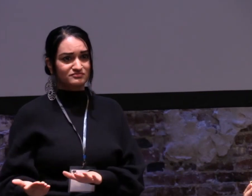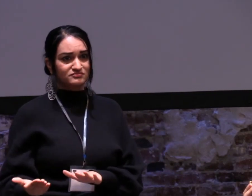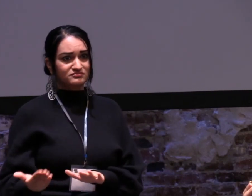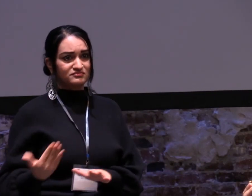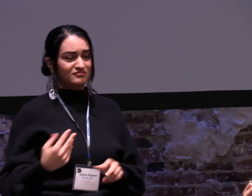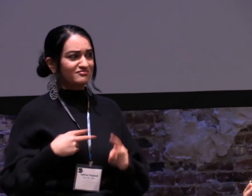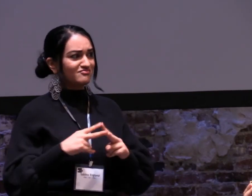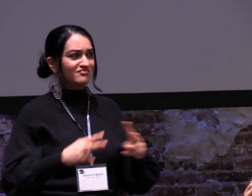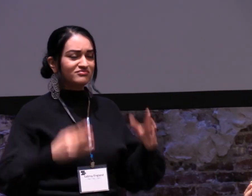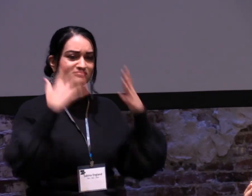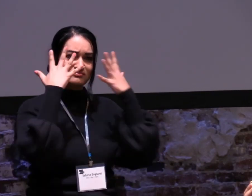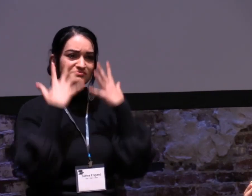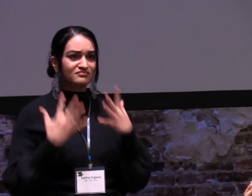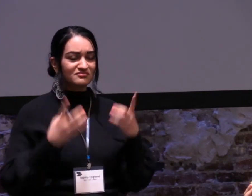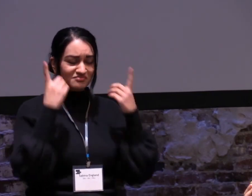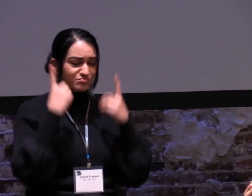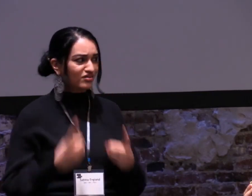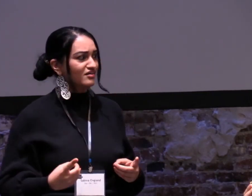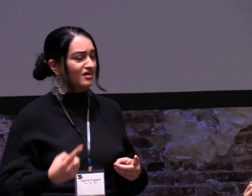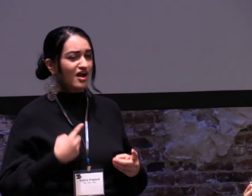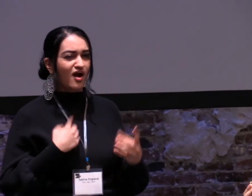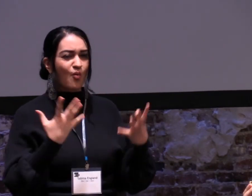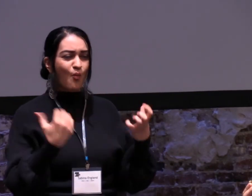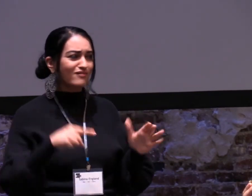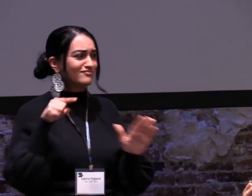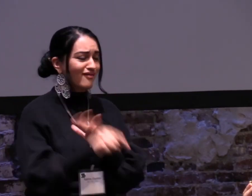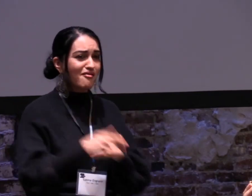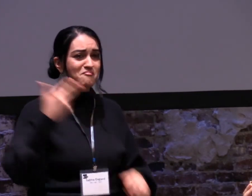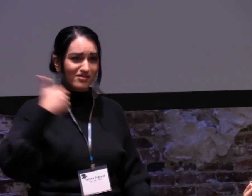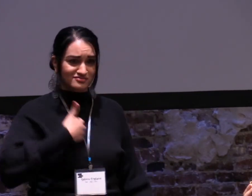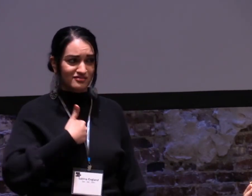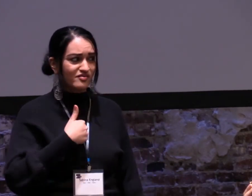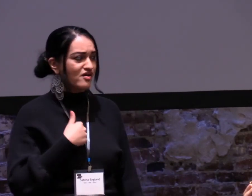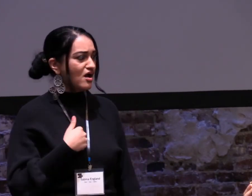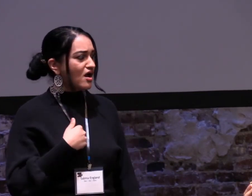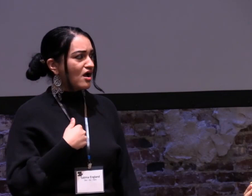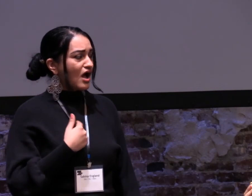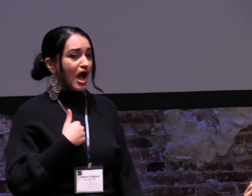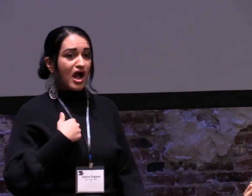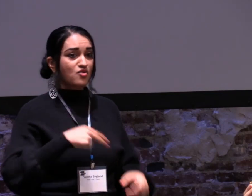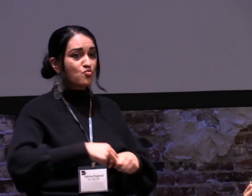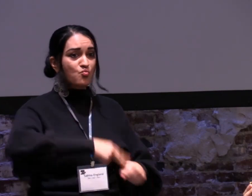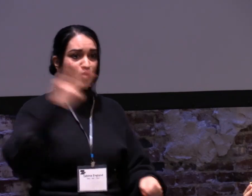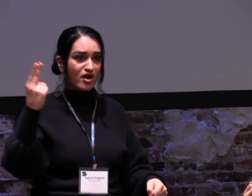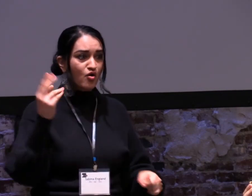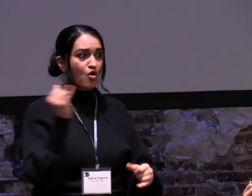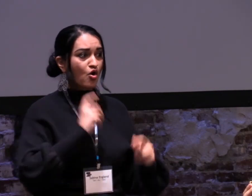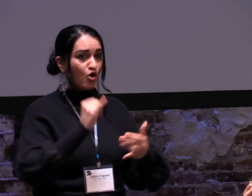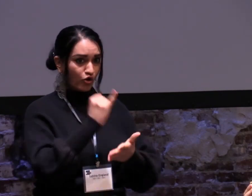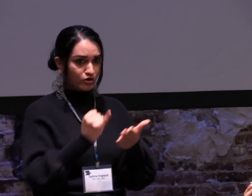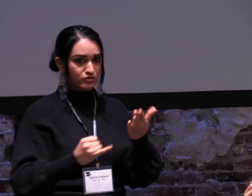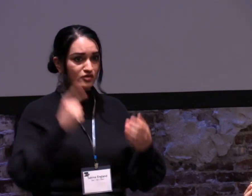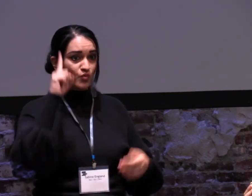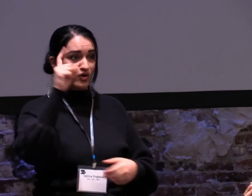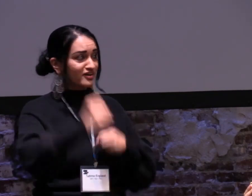Three years ago, my husband passed away. It was really unfortunate, very sad. I was